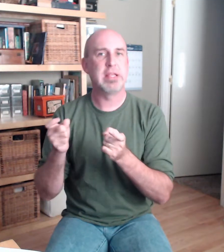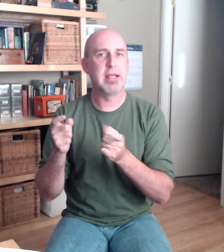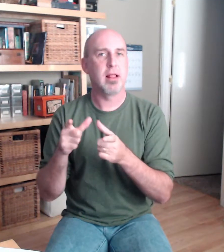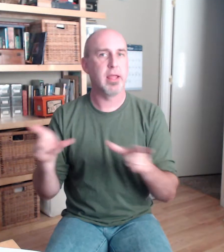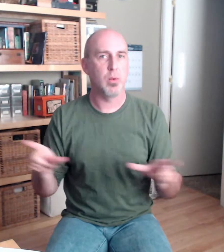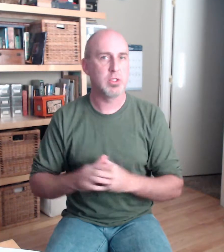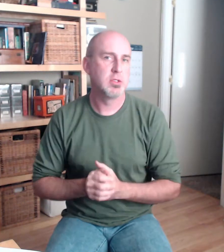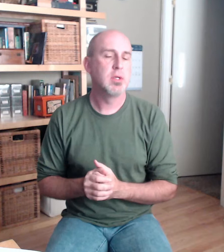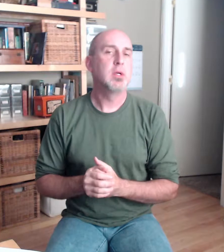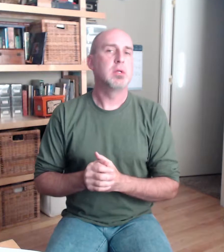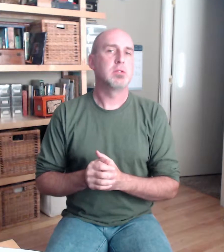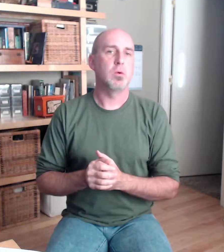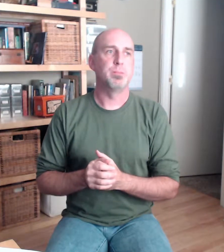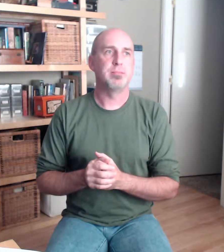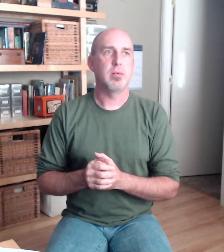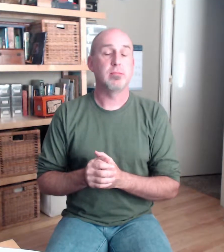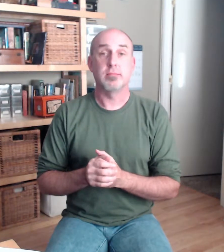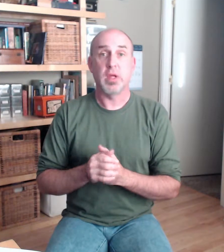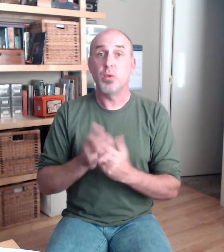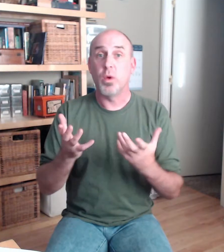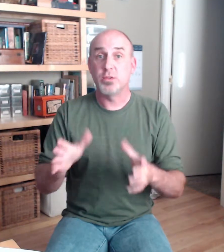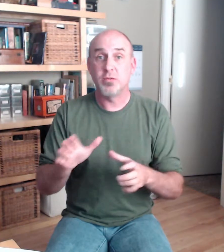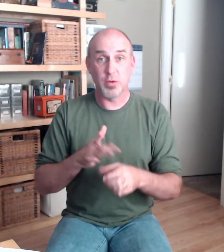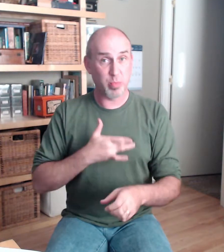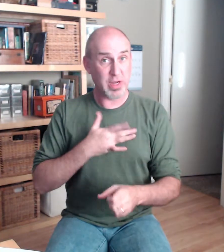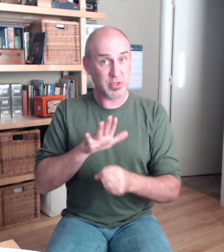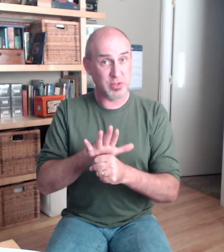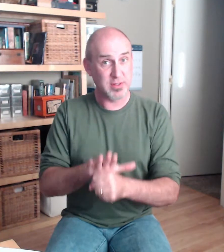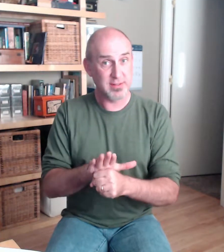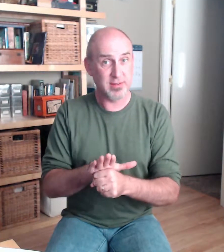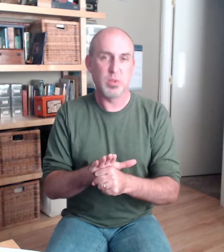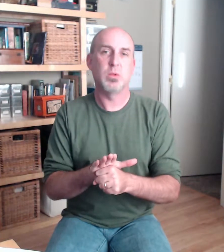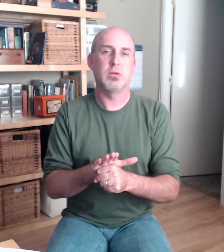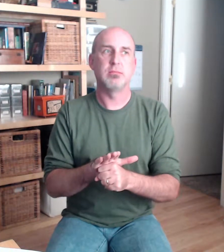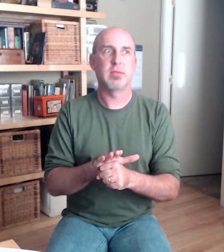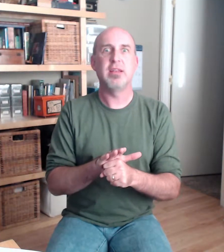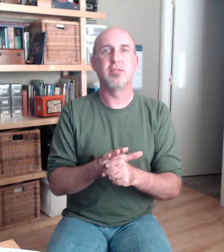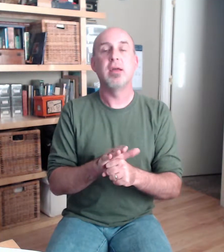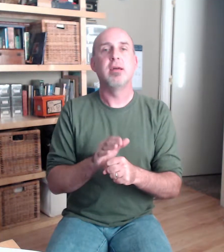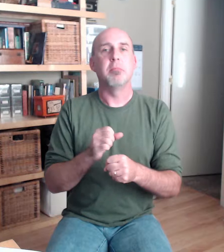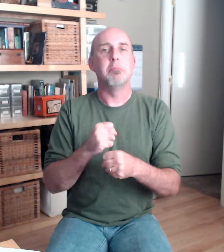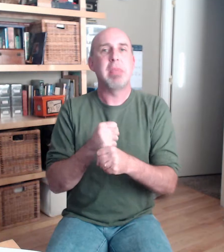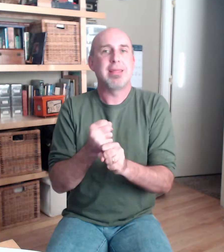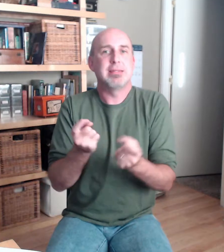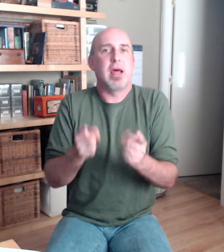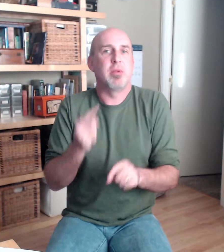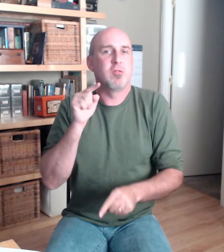driven language. So I don't want you to feel pressured. We will kind of make this happen for